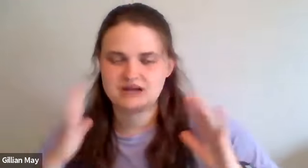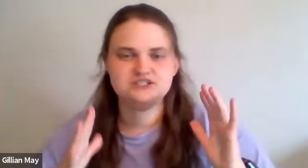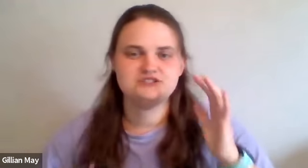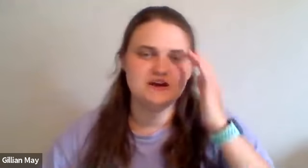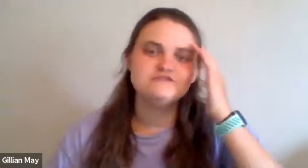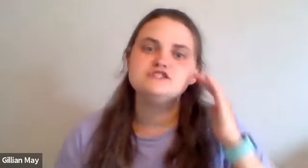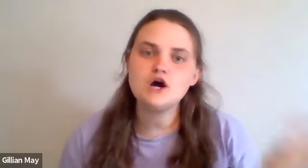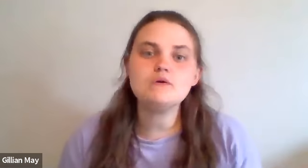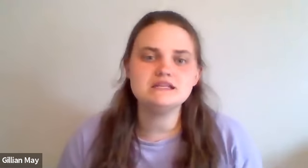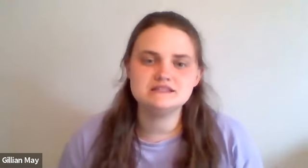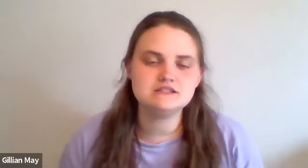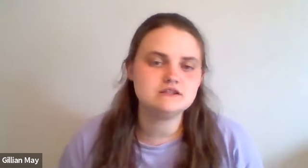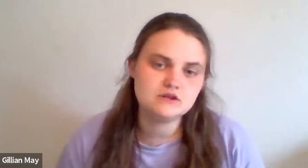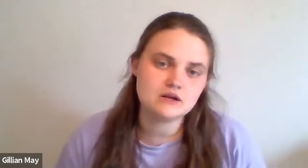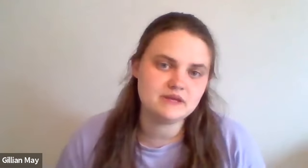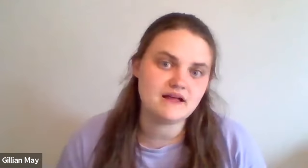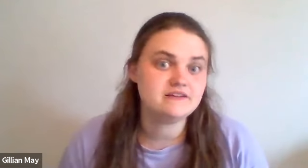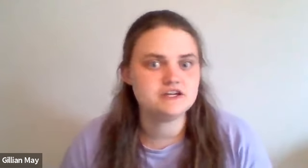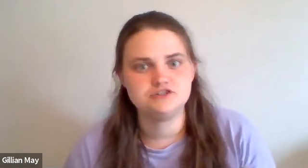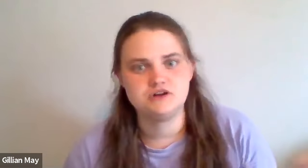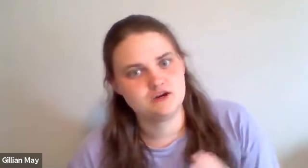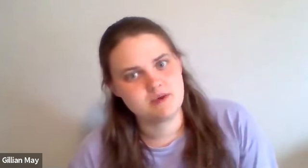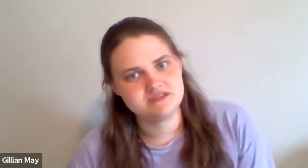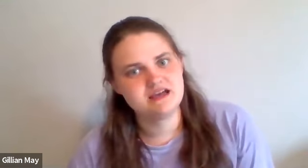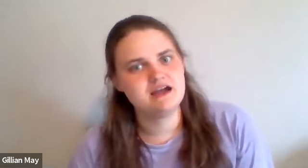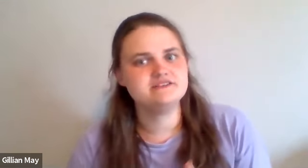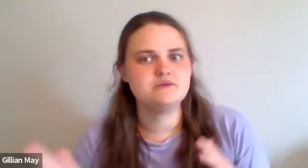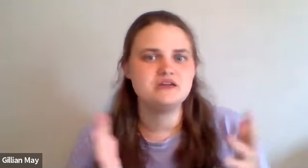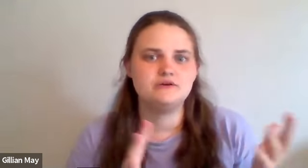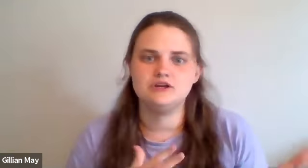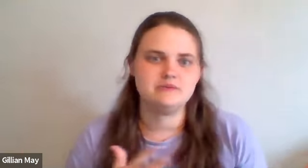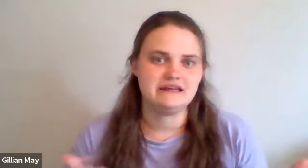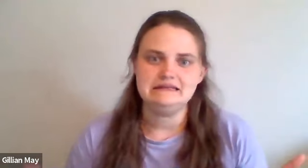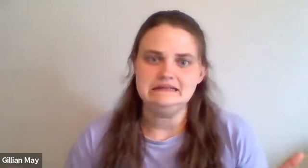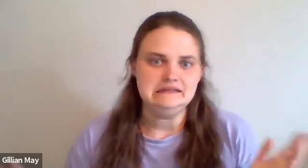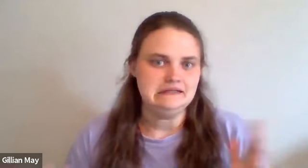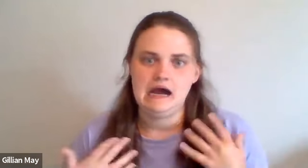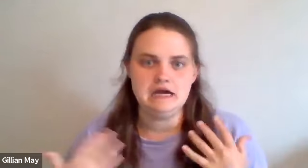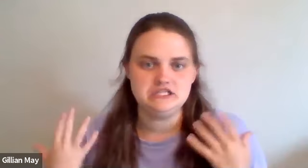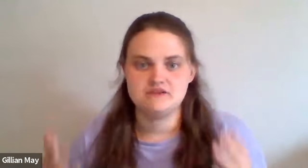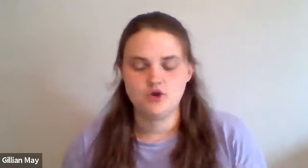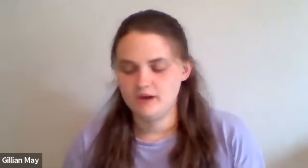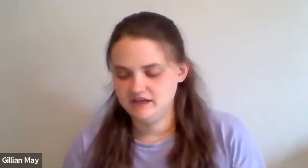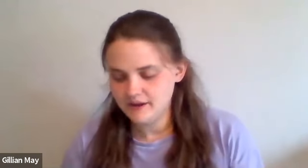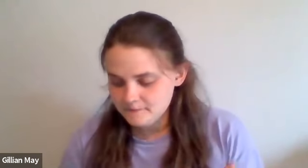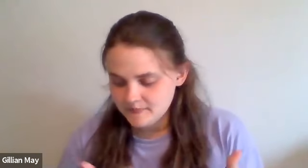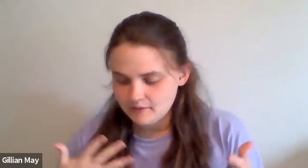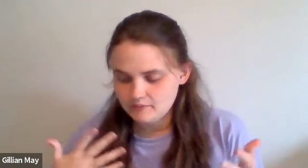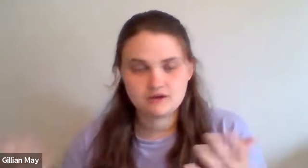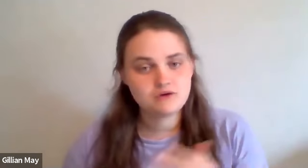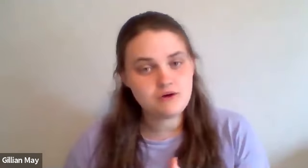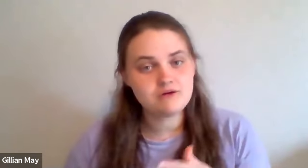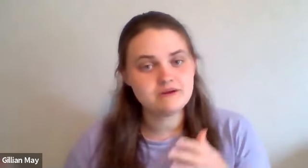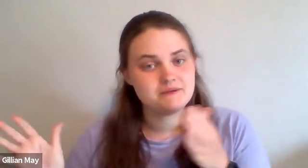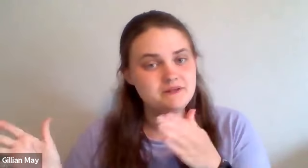practice yourself. So it's going to be likely that you're not going to remember the sign of something, or you're going to be like, I just have no idea. My goal and my plan